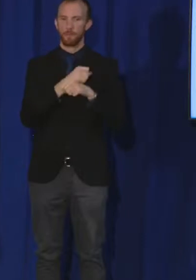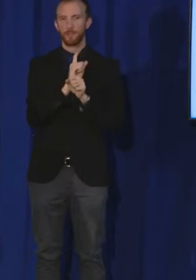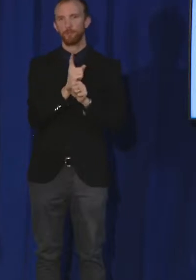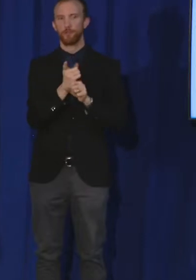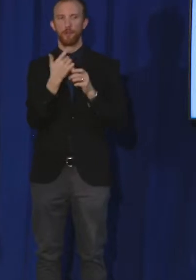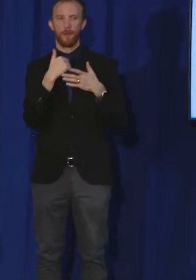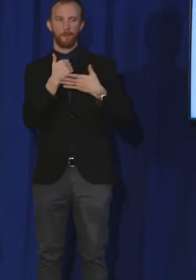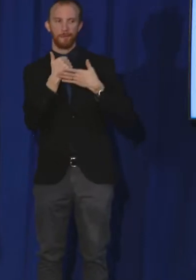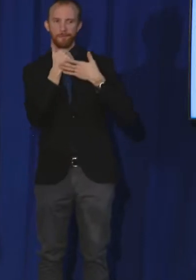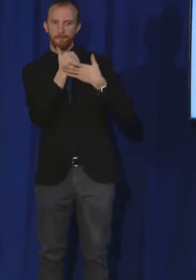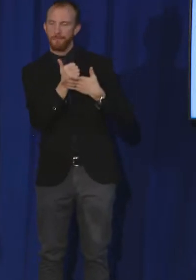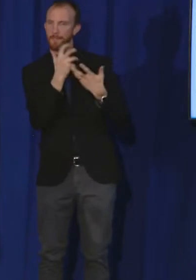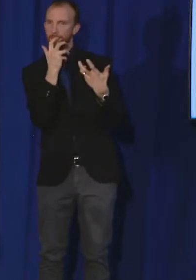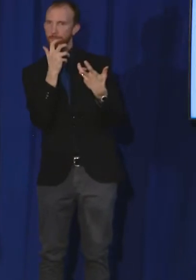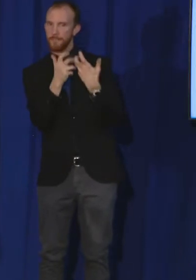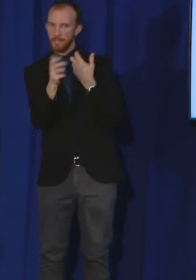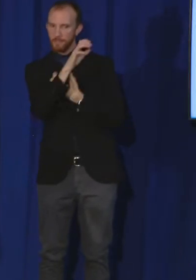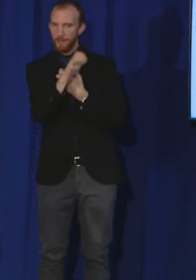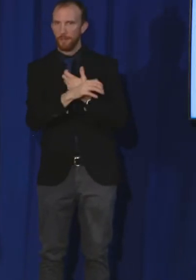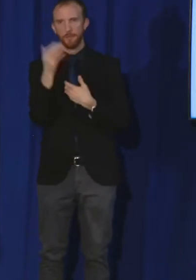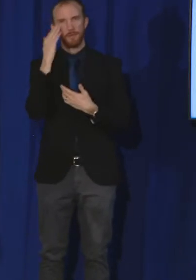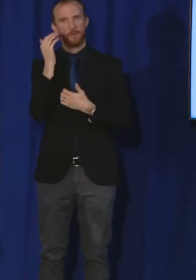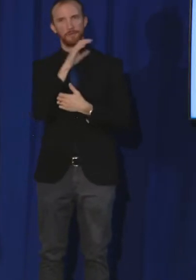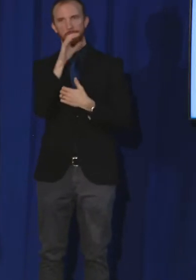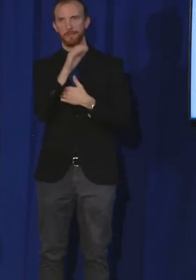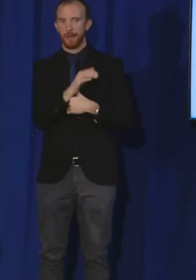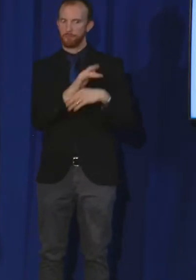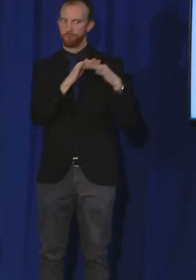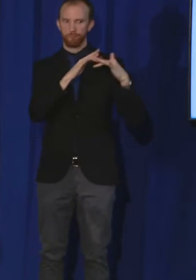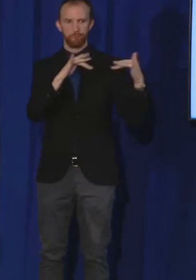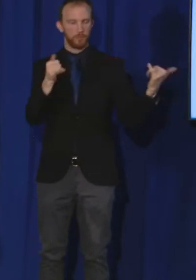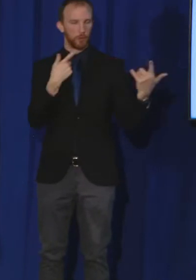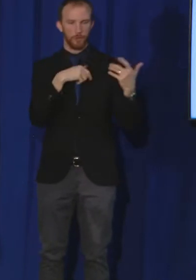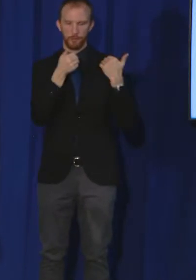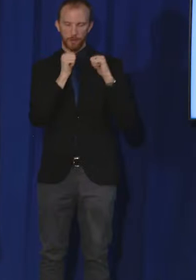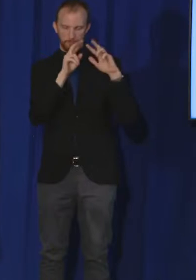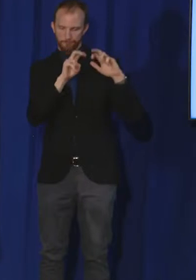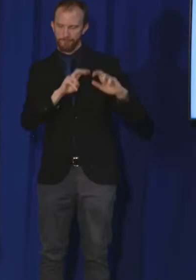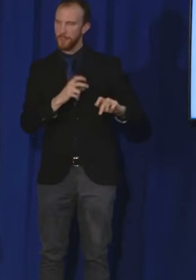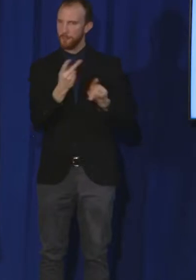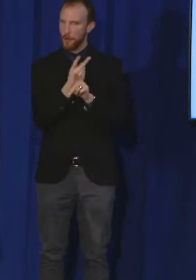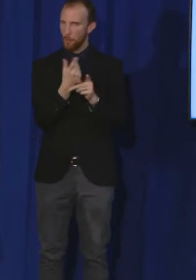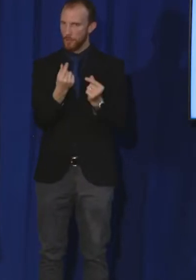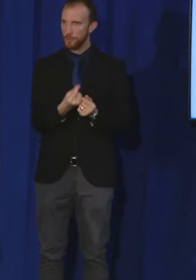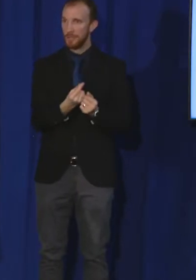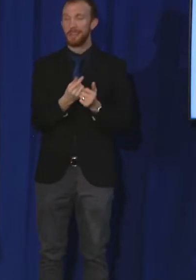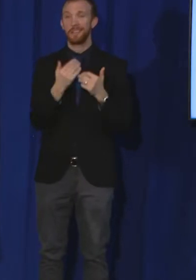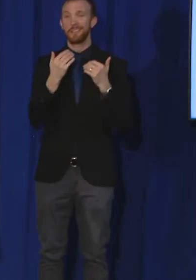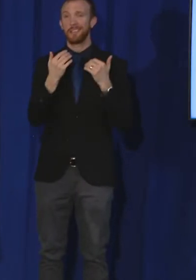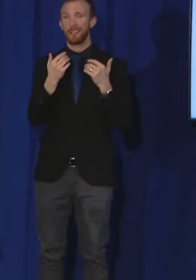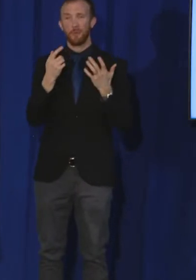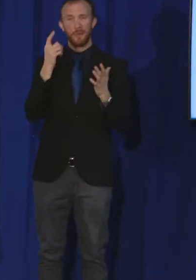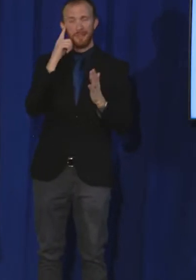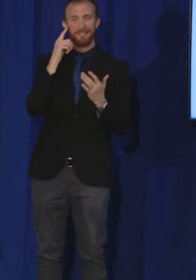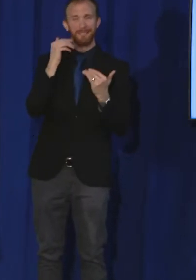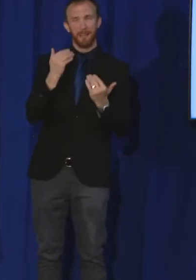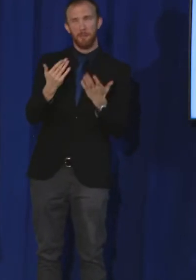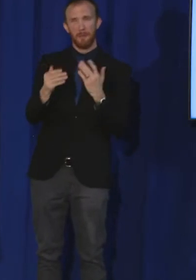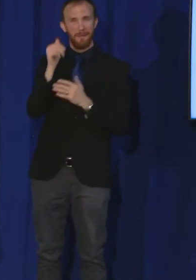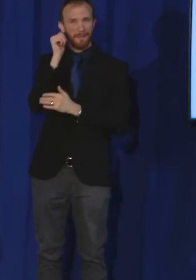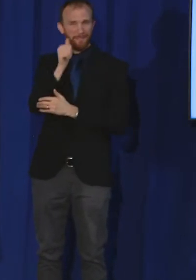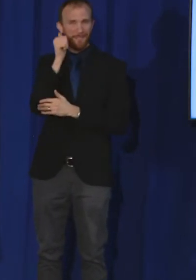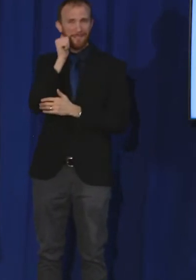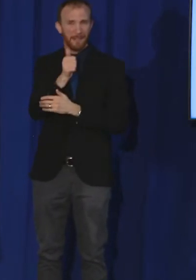So there are lots of moving pieces, and we're going to be giving updates probably every day or two at this point with how quickly things are choosing. Nobody